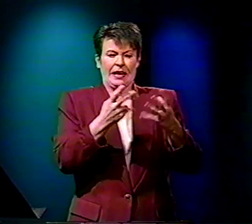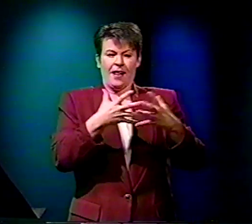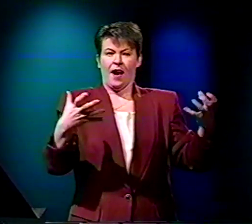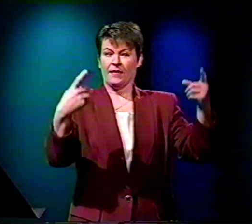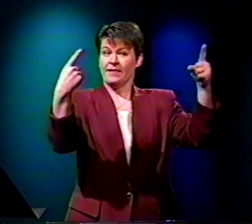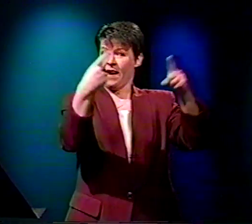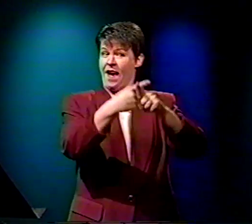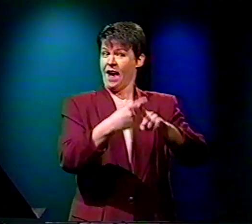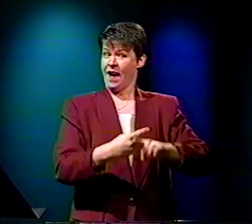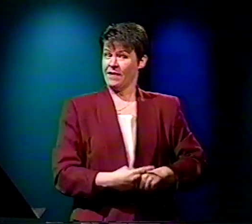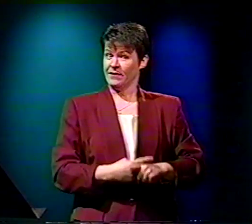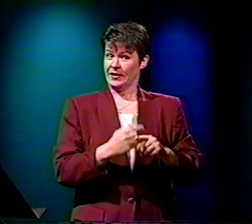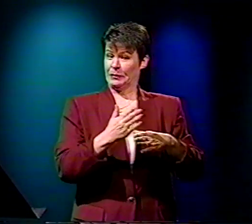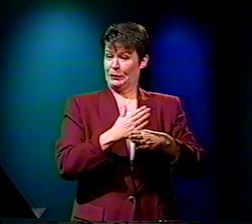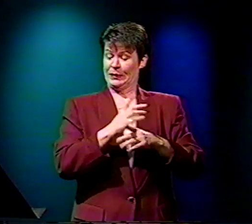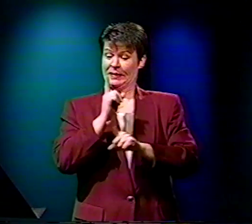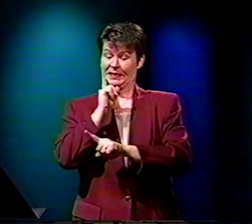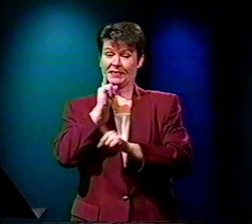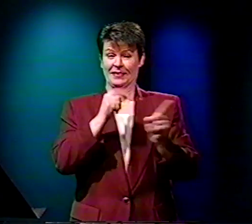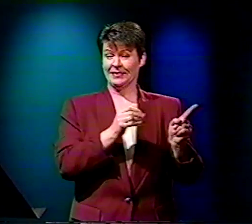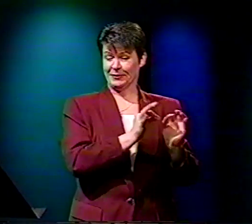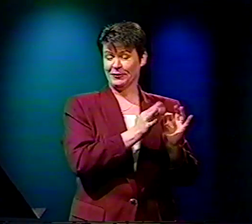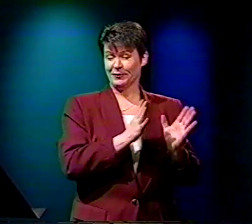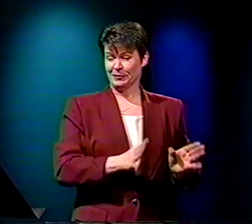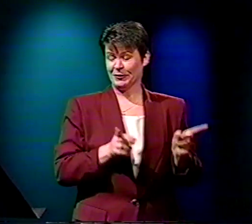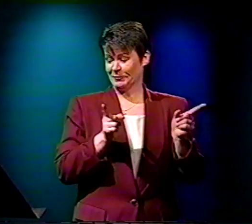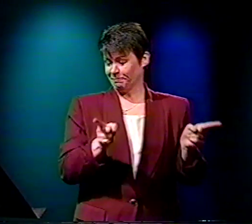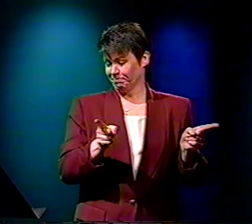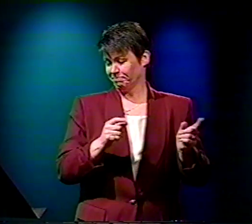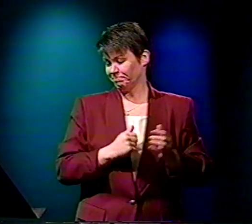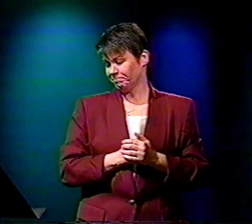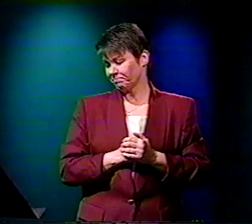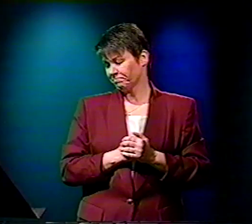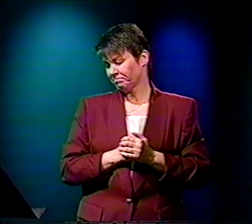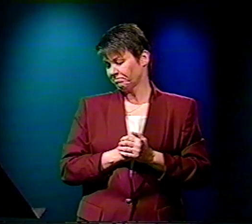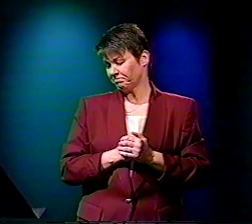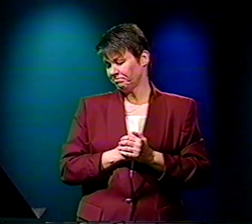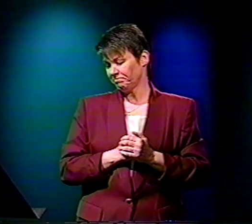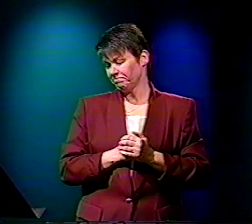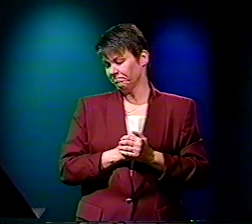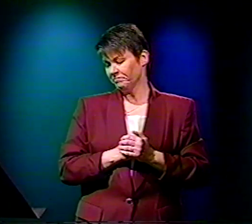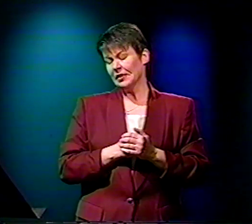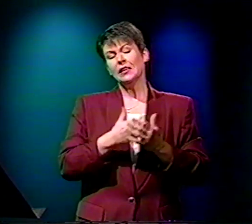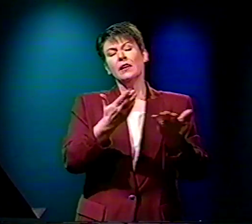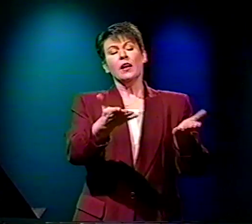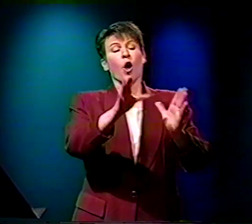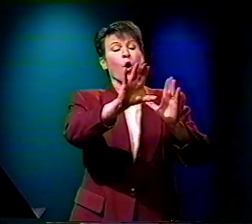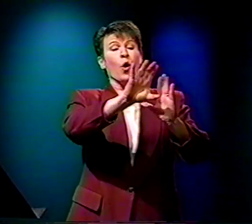So now you can see that there are a lot of conflicts between deaf people and interpreters.